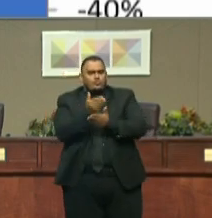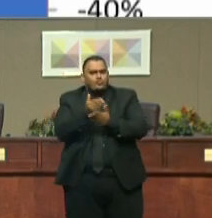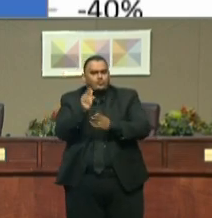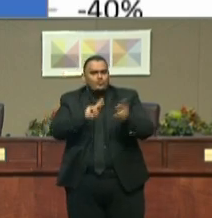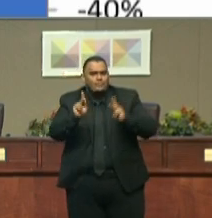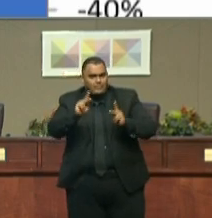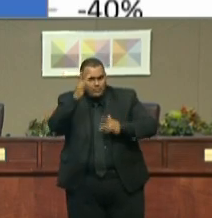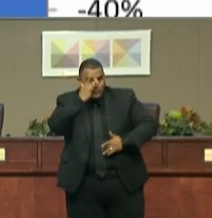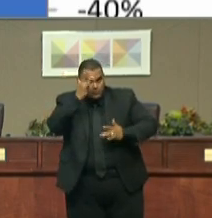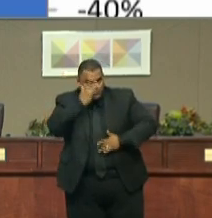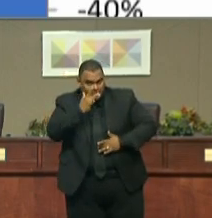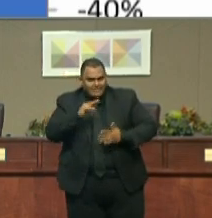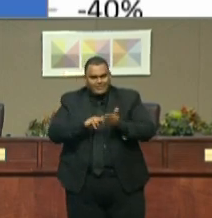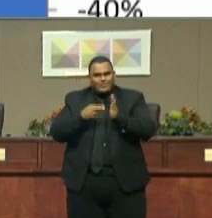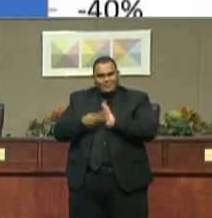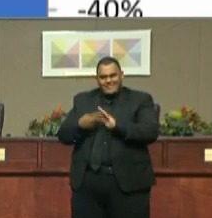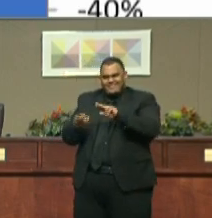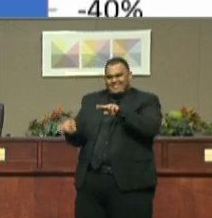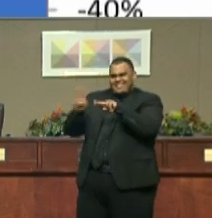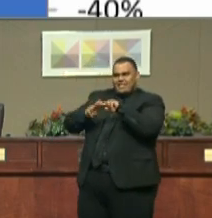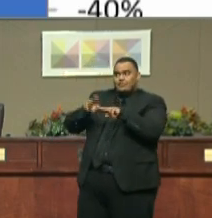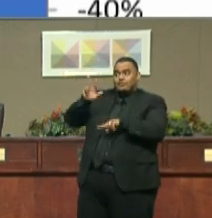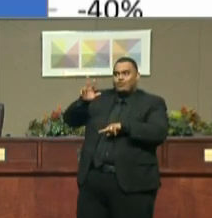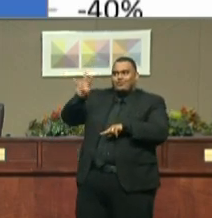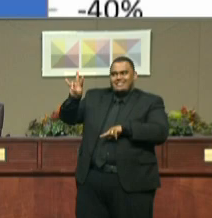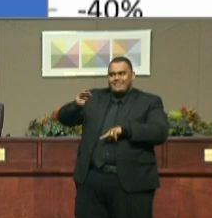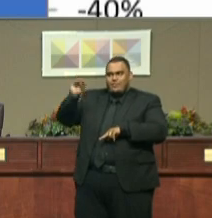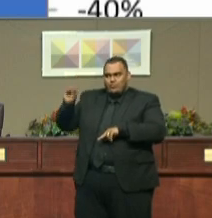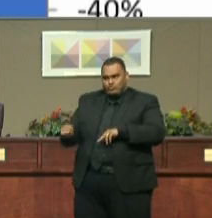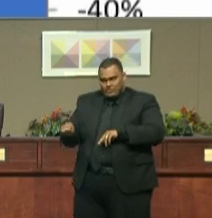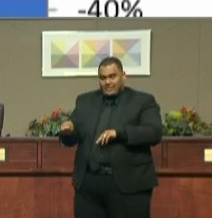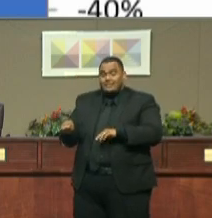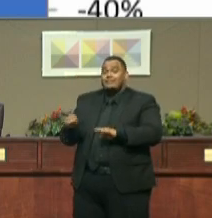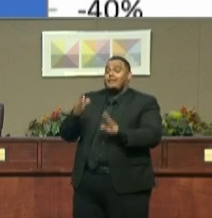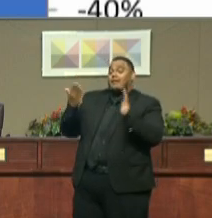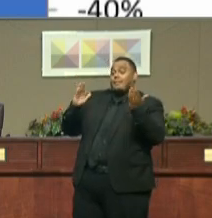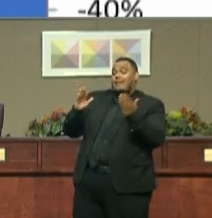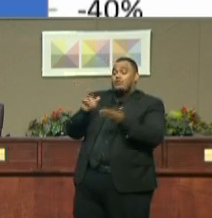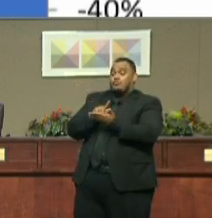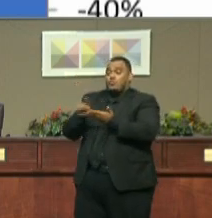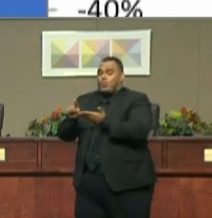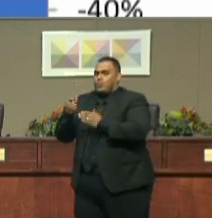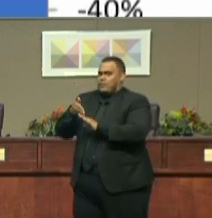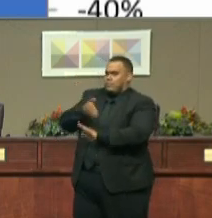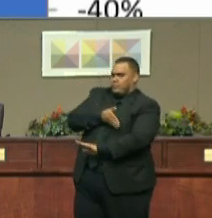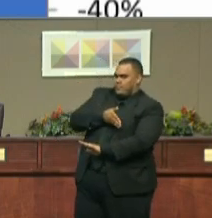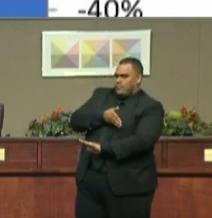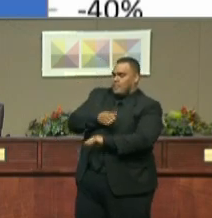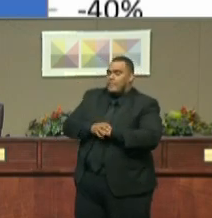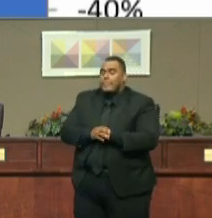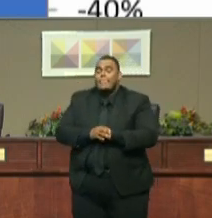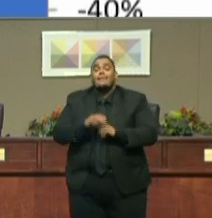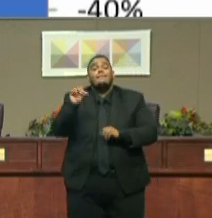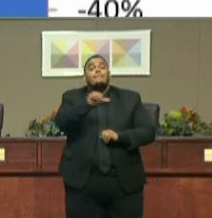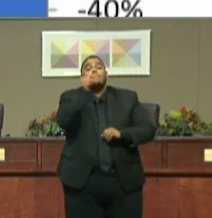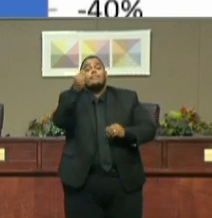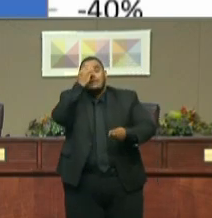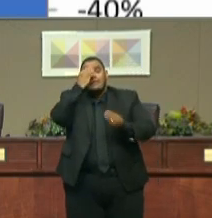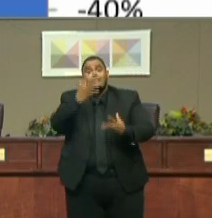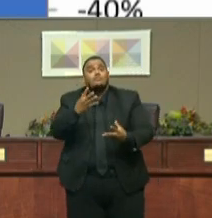of 37% with regard to the prior week. But another interesting data is in the bottom corner